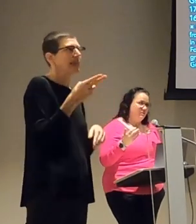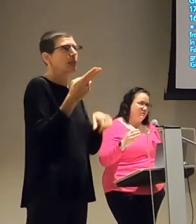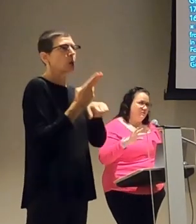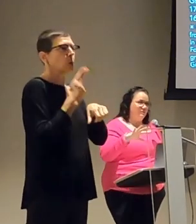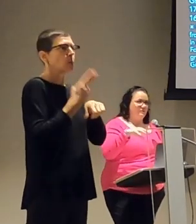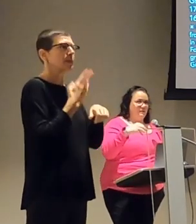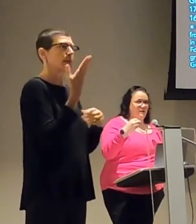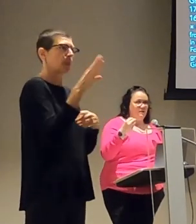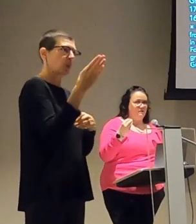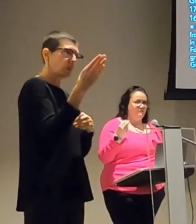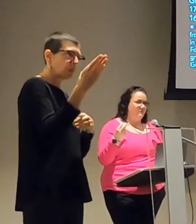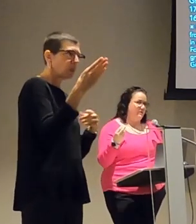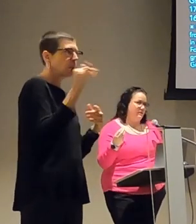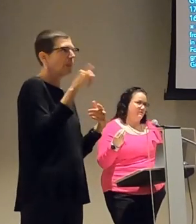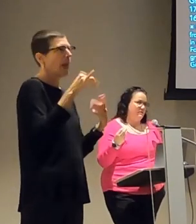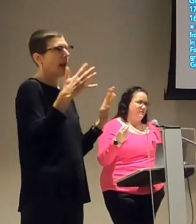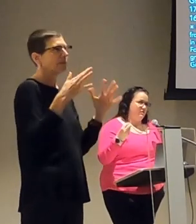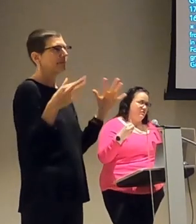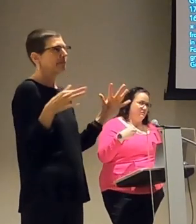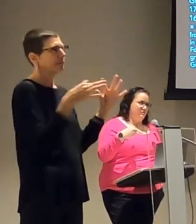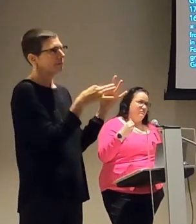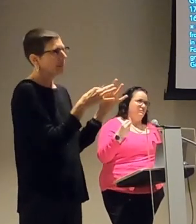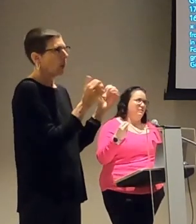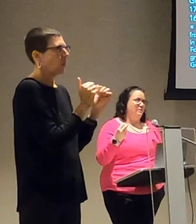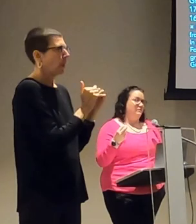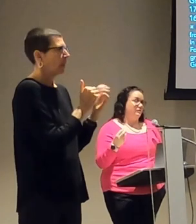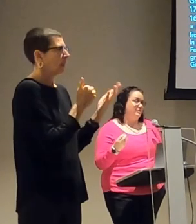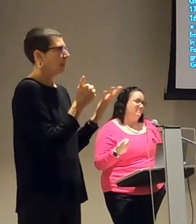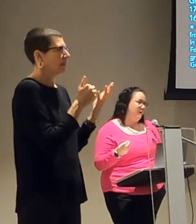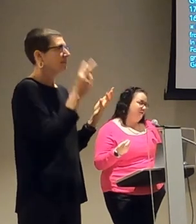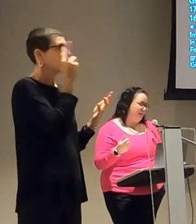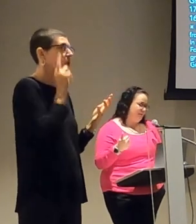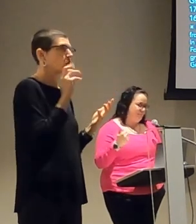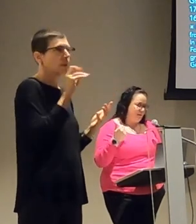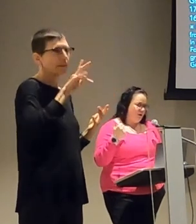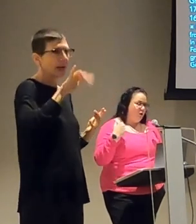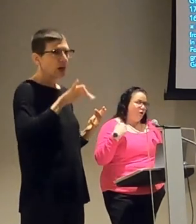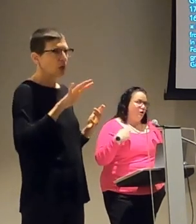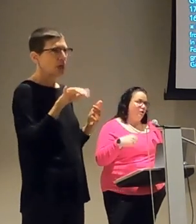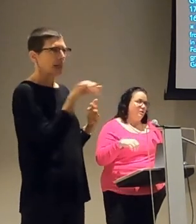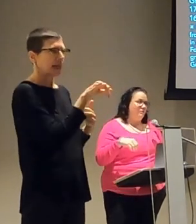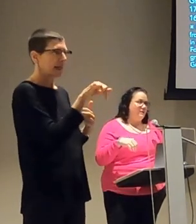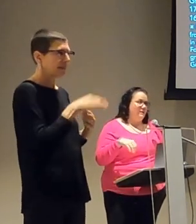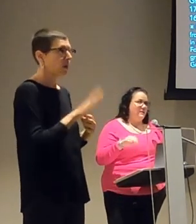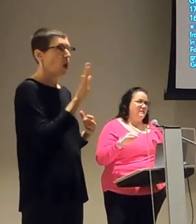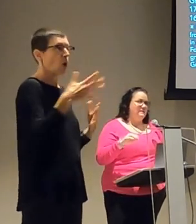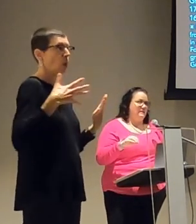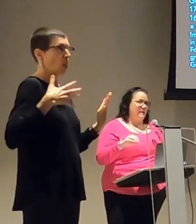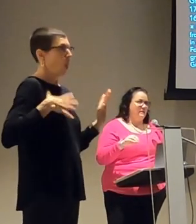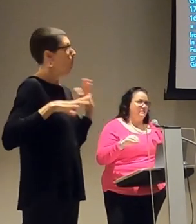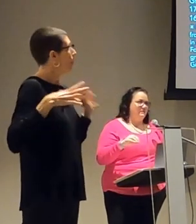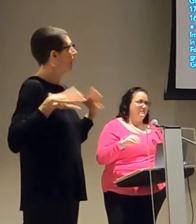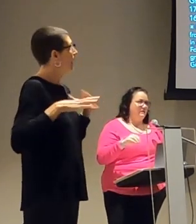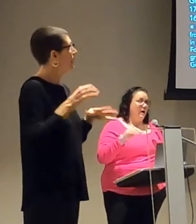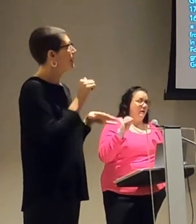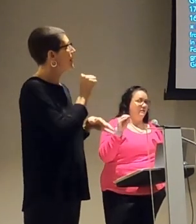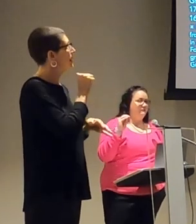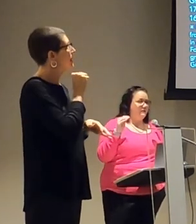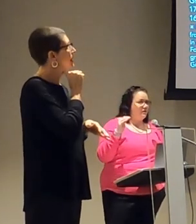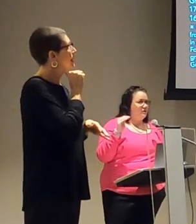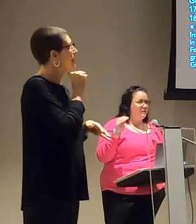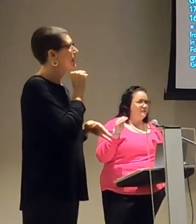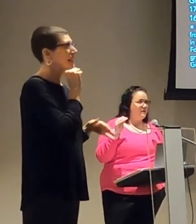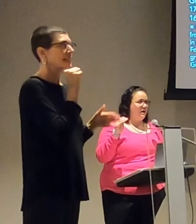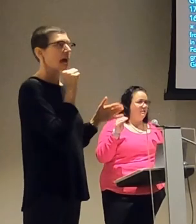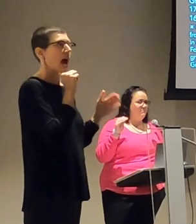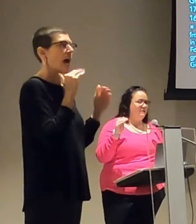uses the blue that kind of connects us to the Virgin Mary. Her clothing is not the height